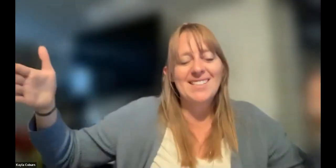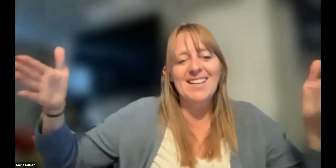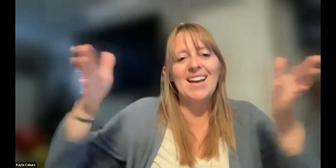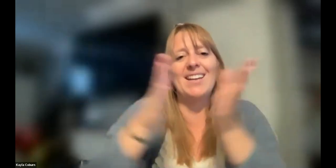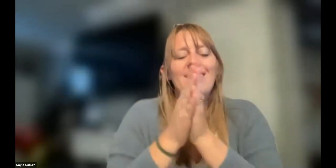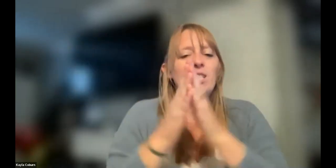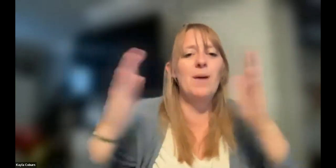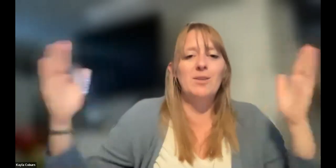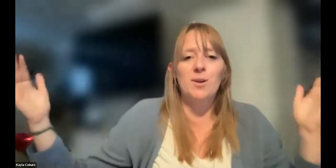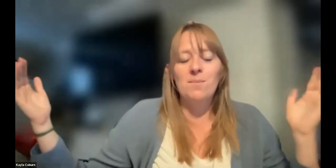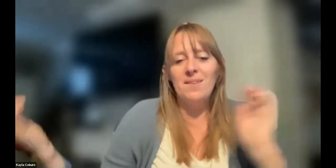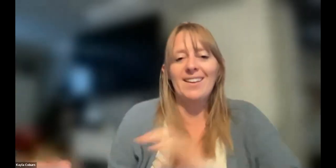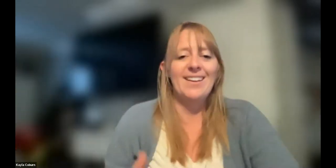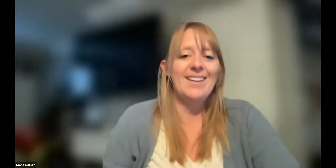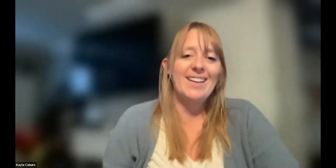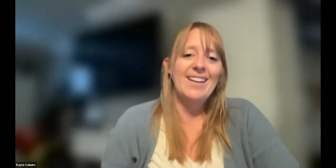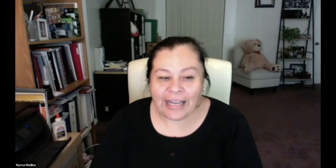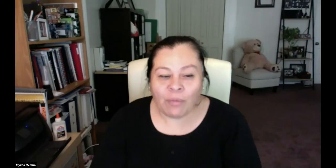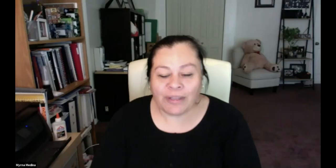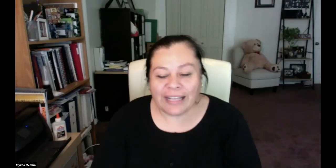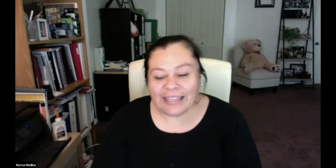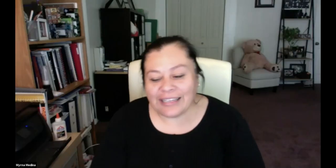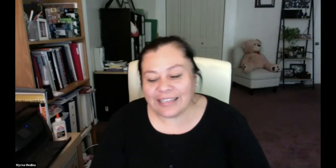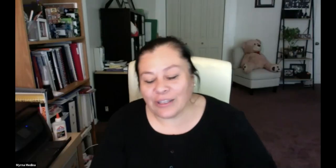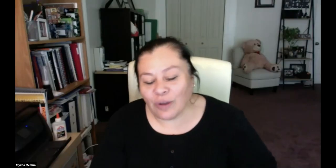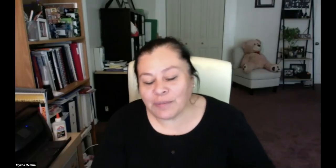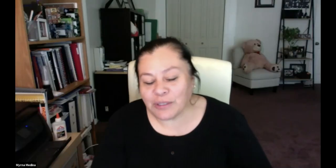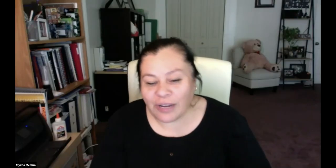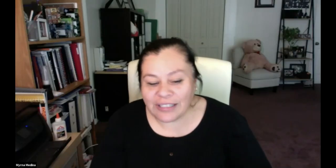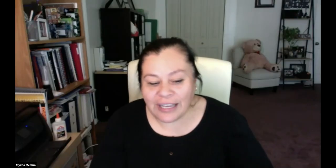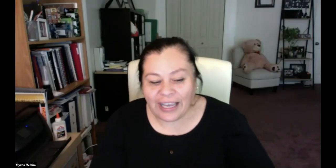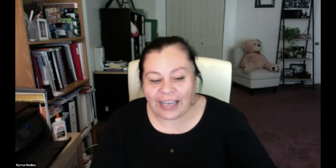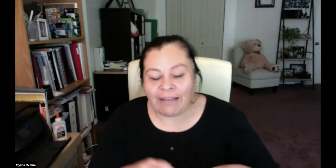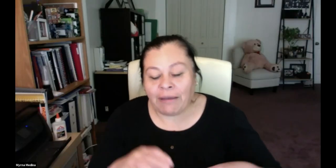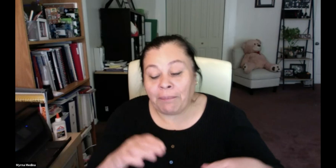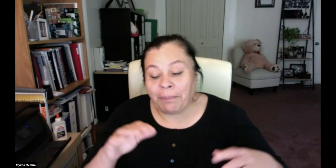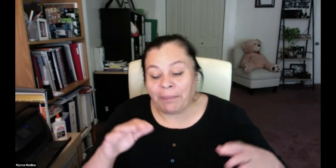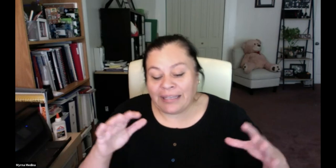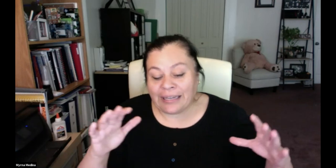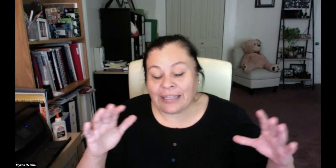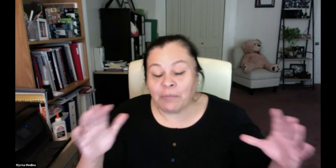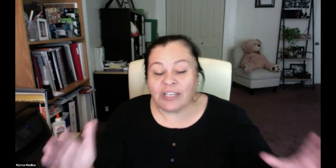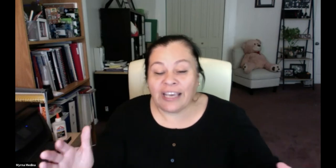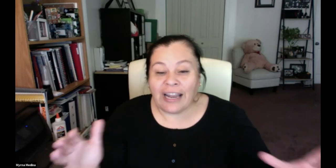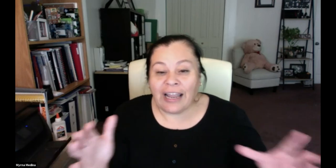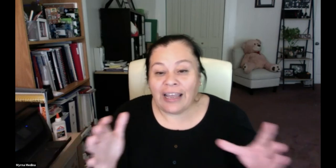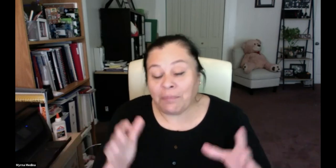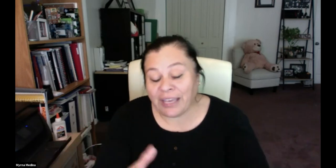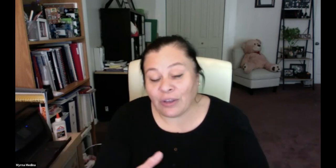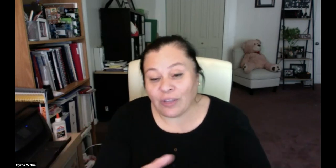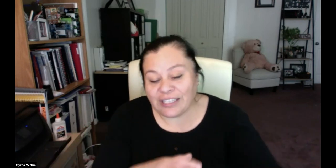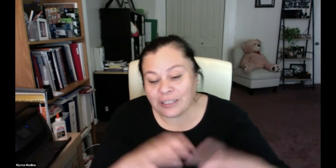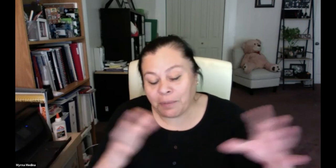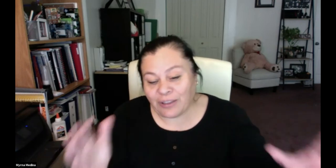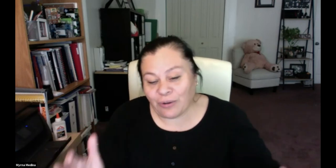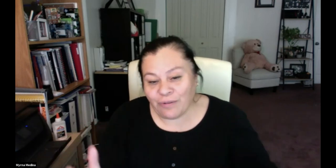of this spectrum. Lo importante es de que todas las personas tratemos de llegar en